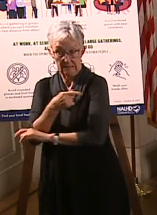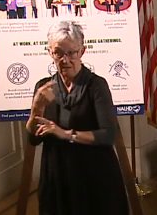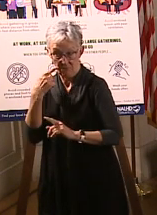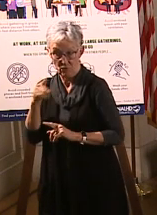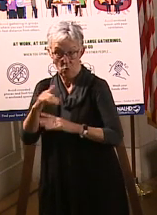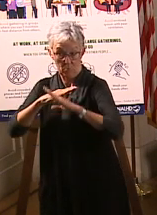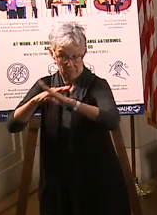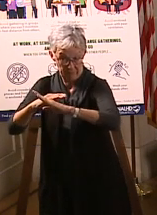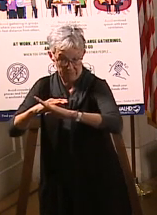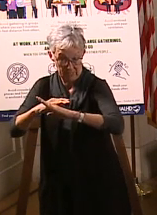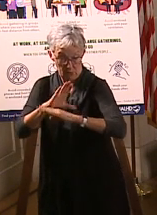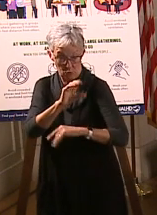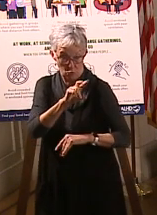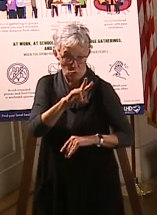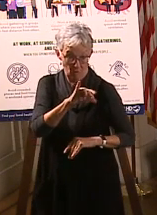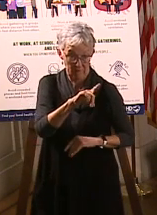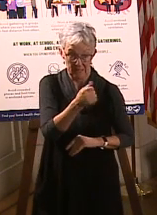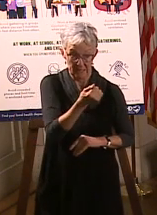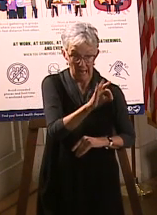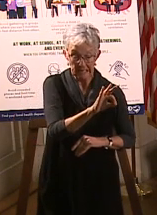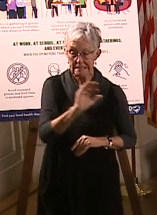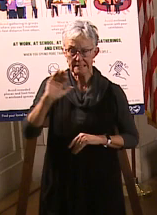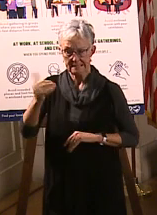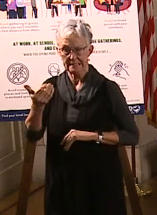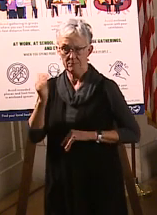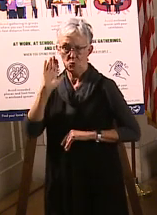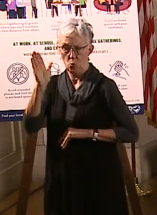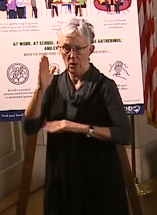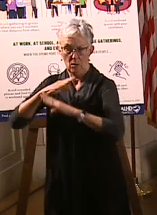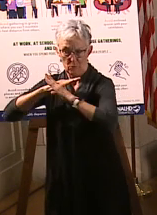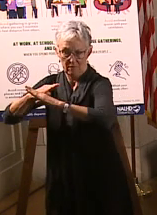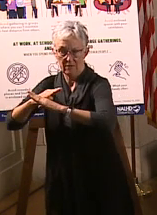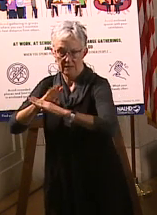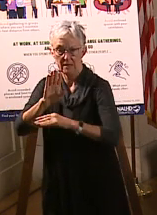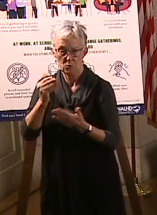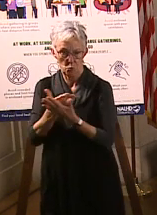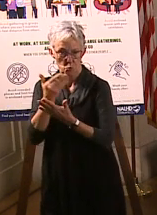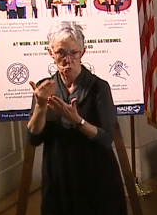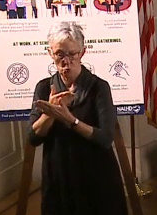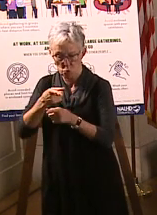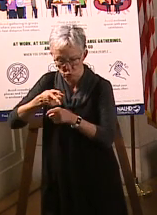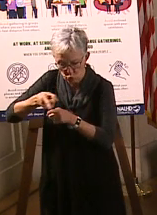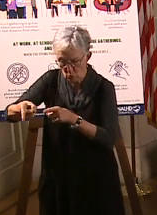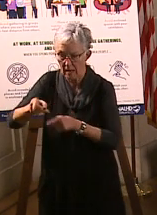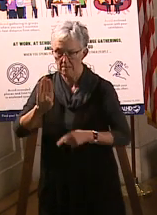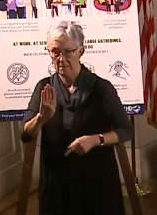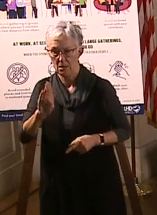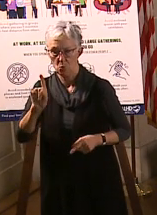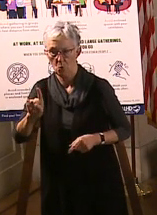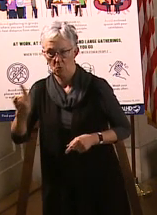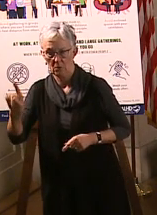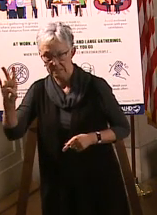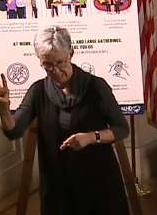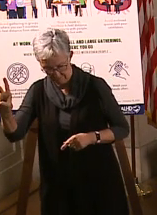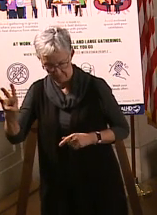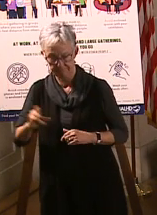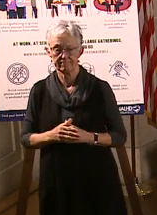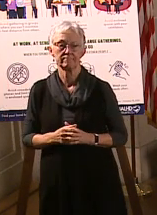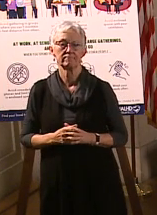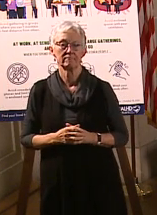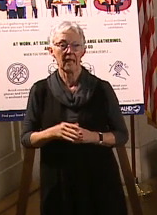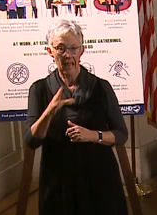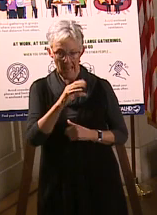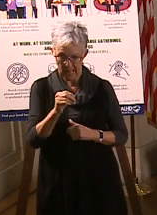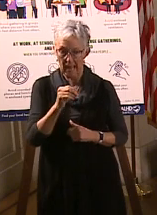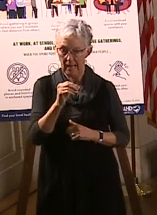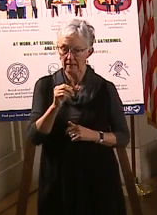being distributed at this time. And it does appear that it is detected by current testing